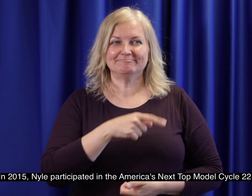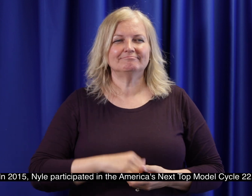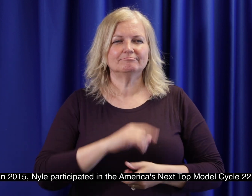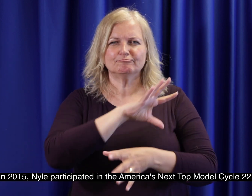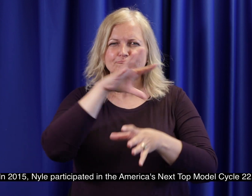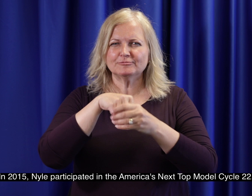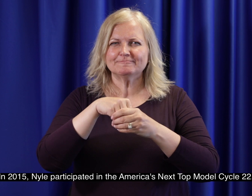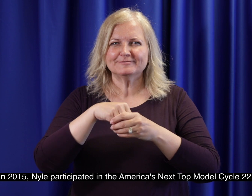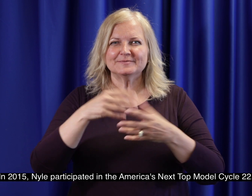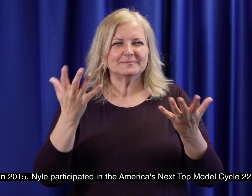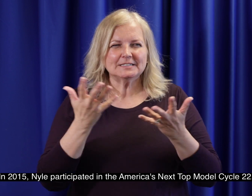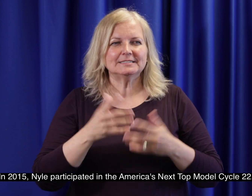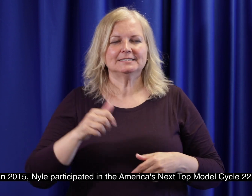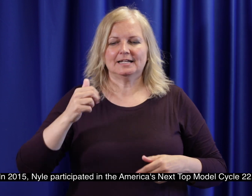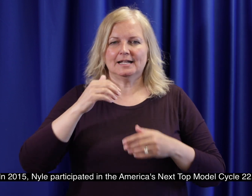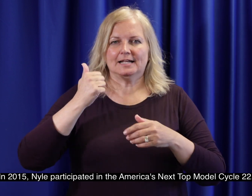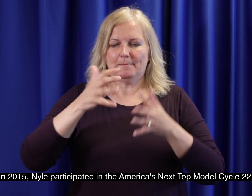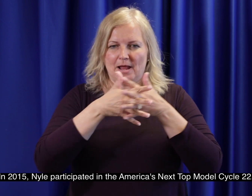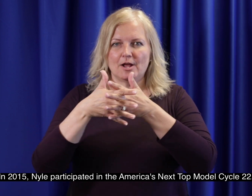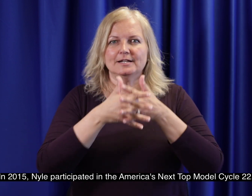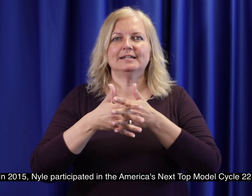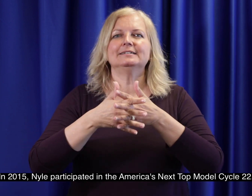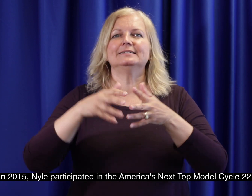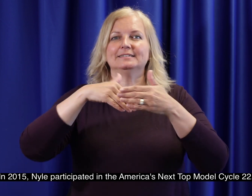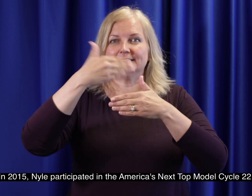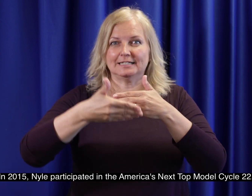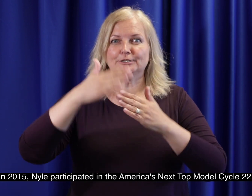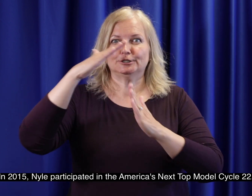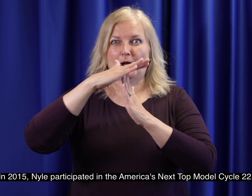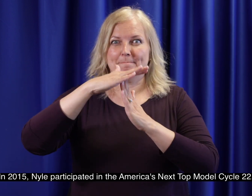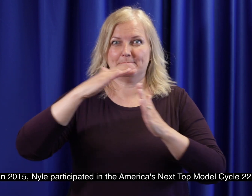In 2015, Nyle participated in America's Next Top Model, Cycle 22.